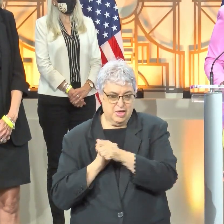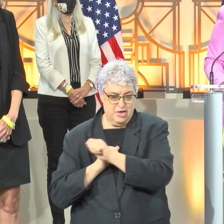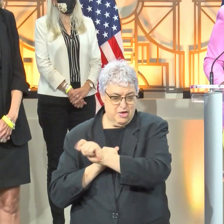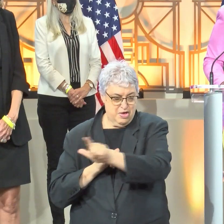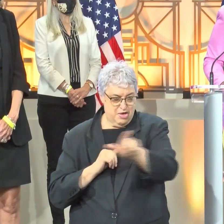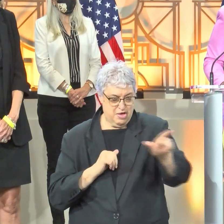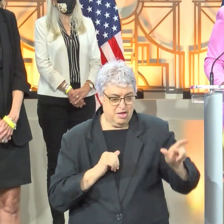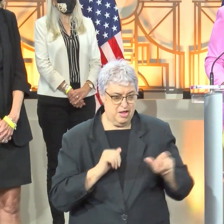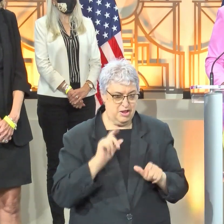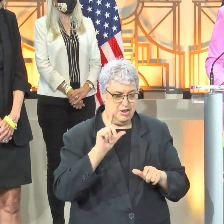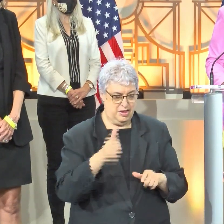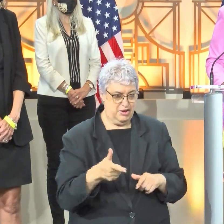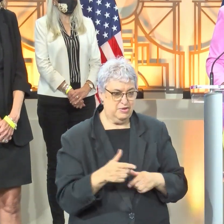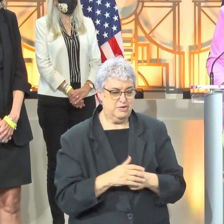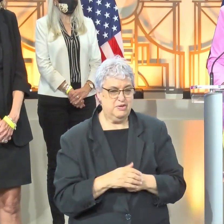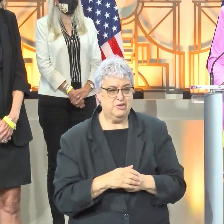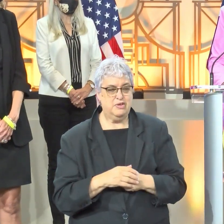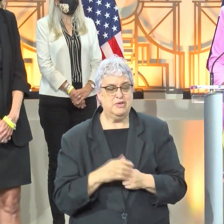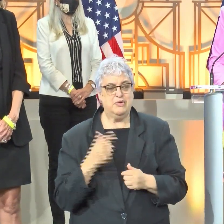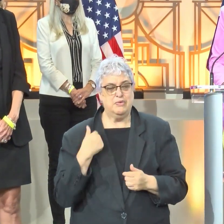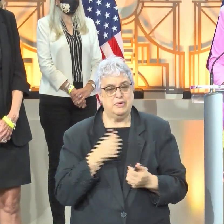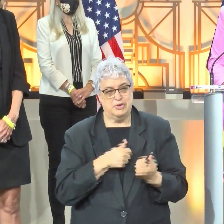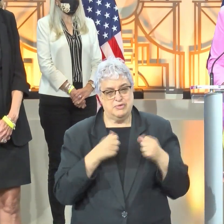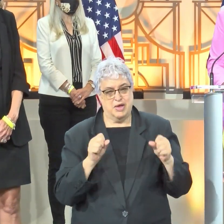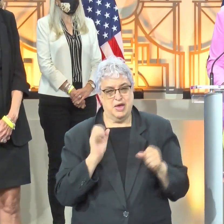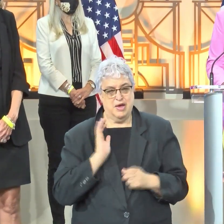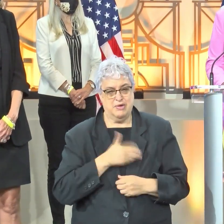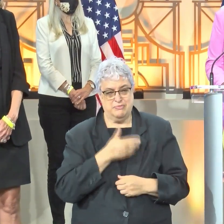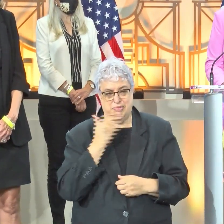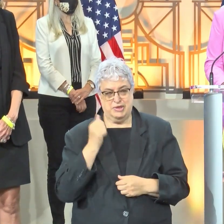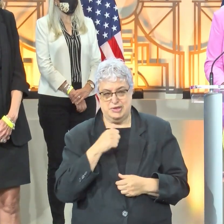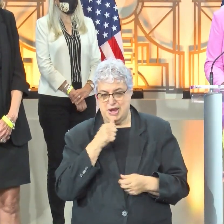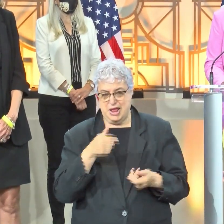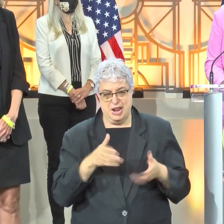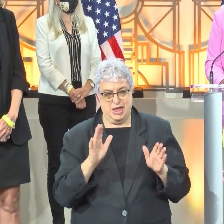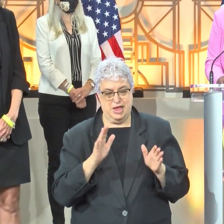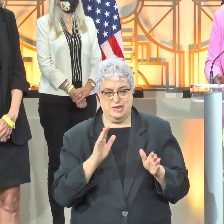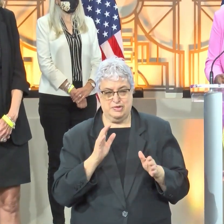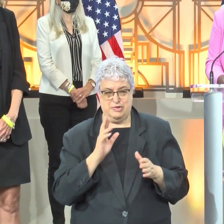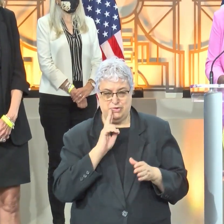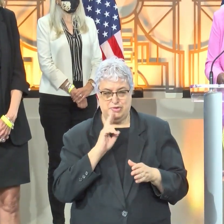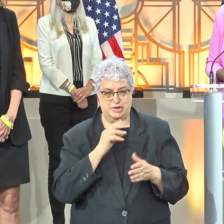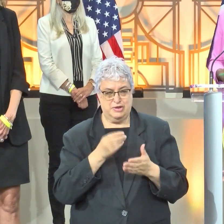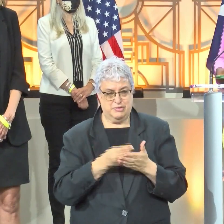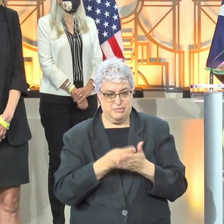one of you as we continue our efforts to not let Houston go to waste.